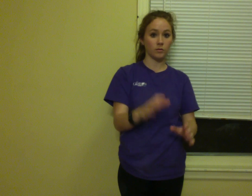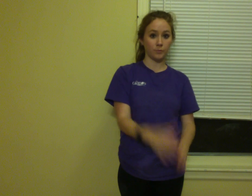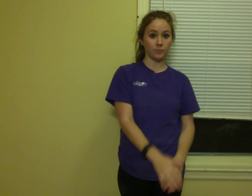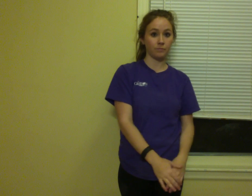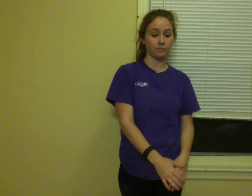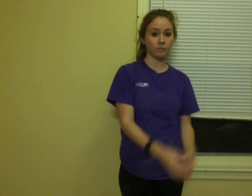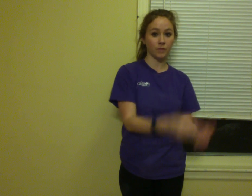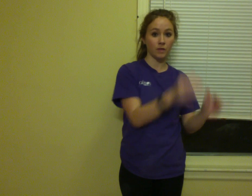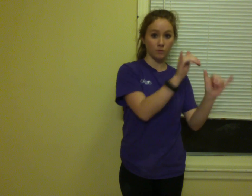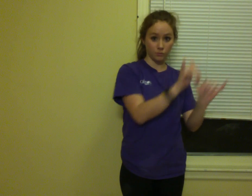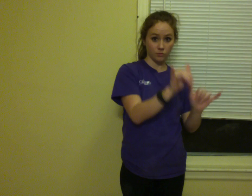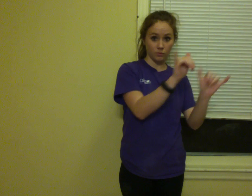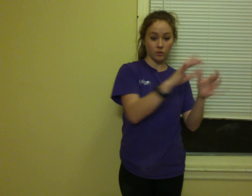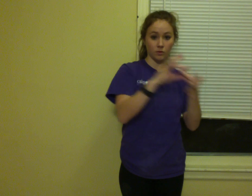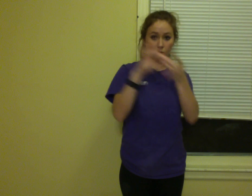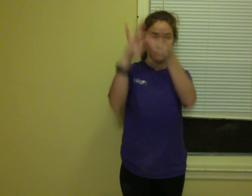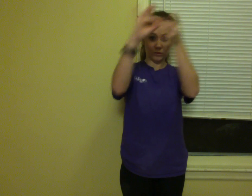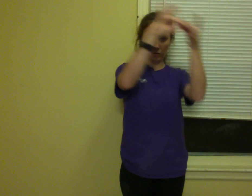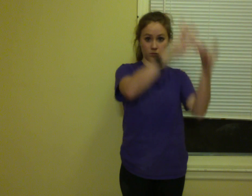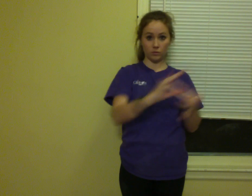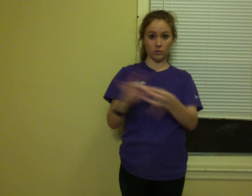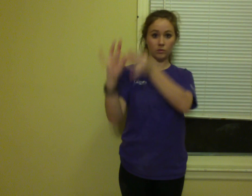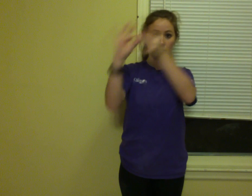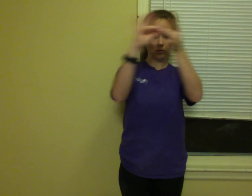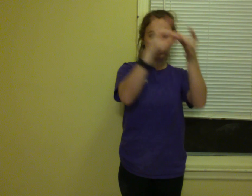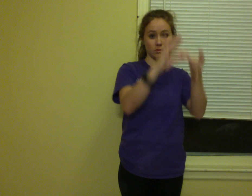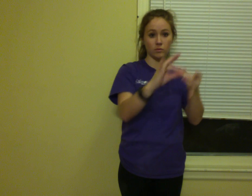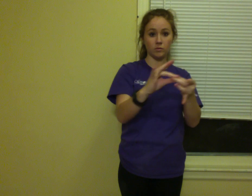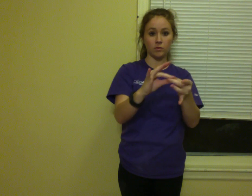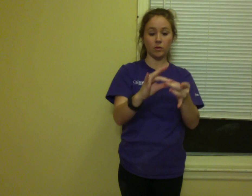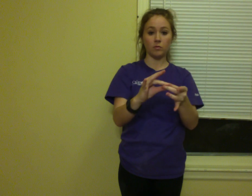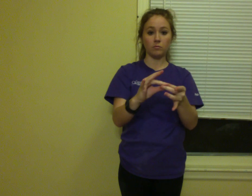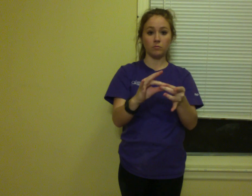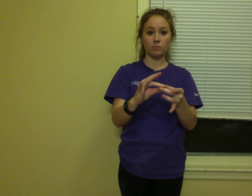and enlightenment, the more shared respect and shared power.